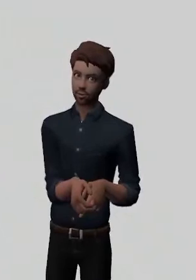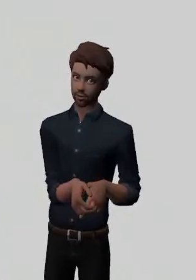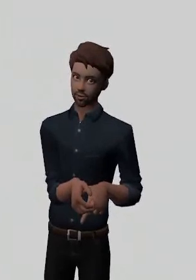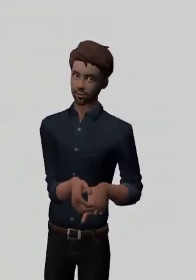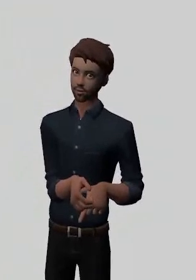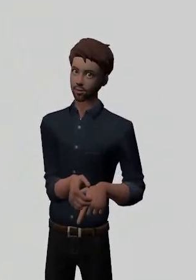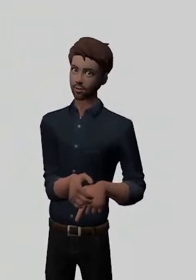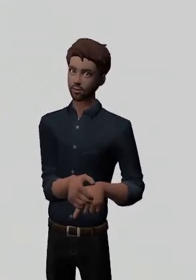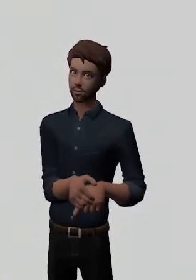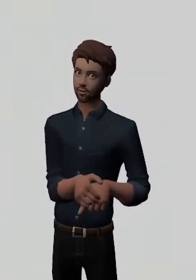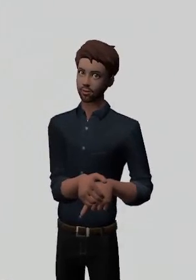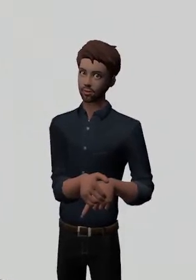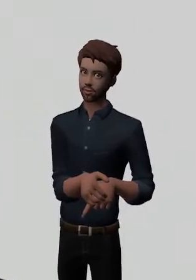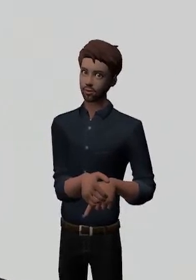Right.